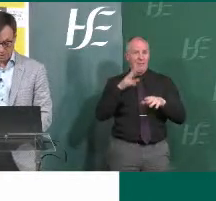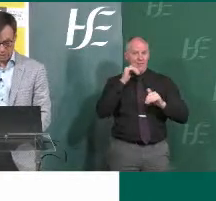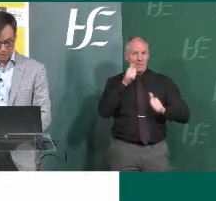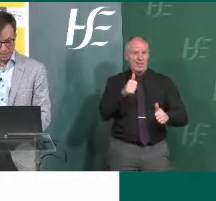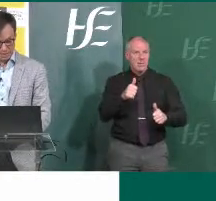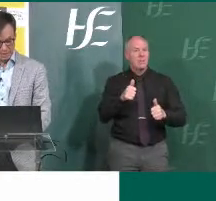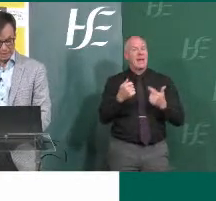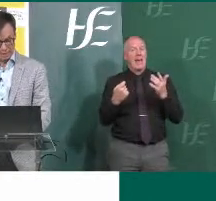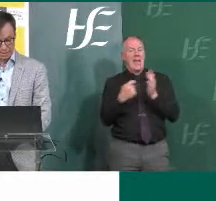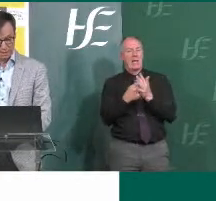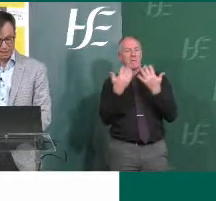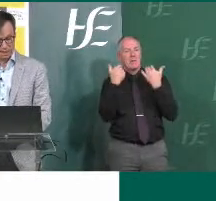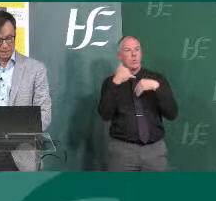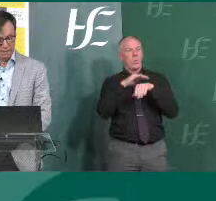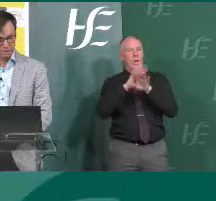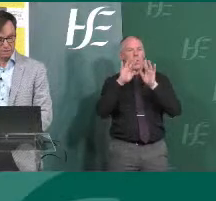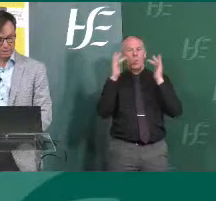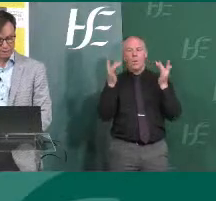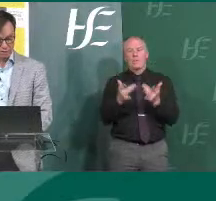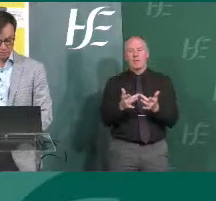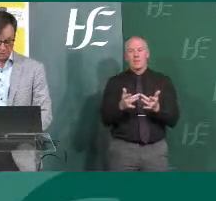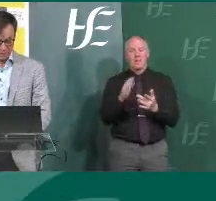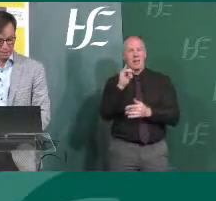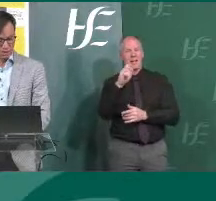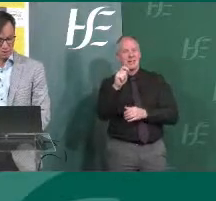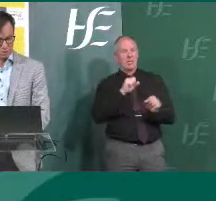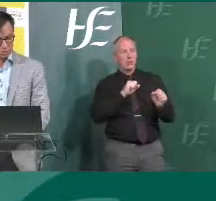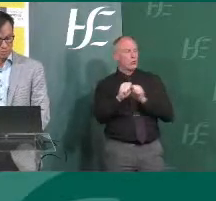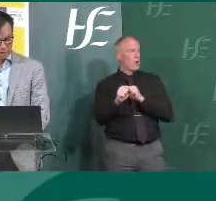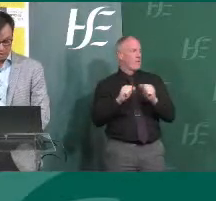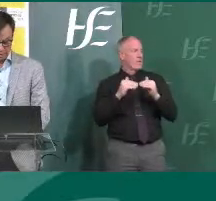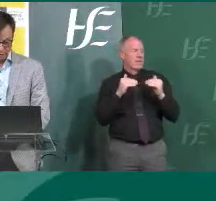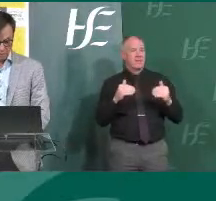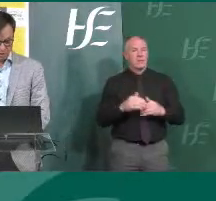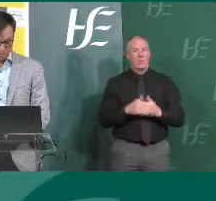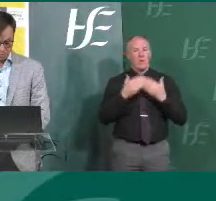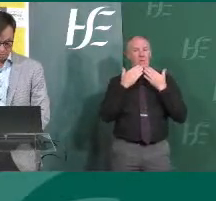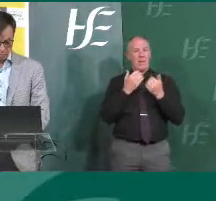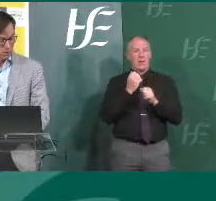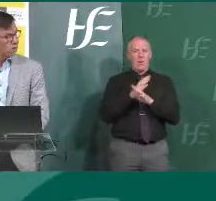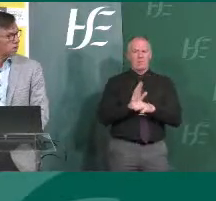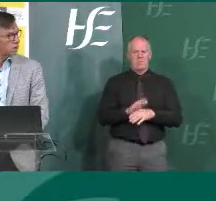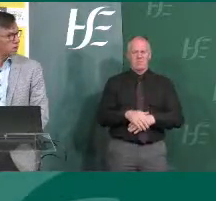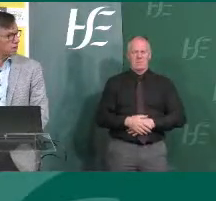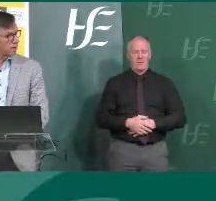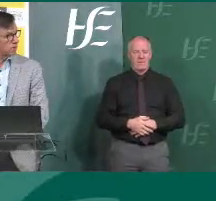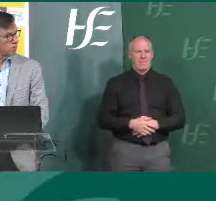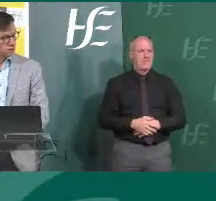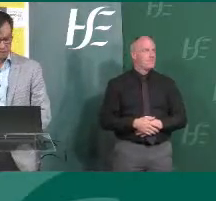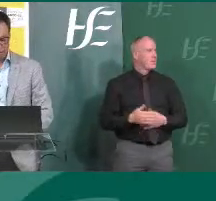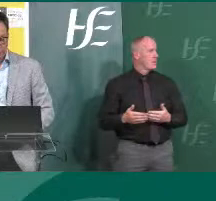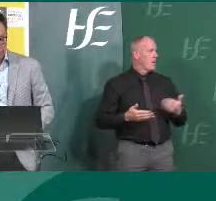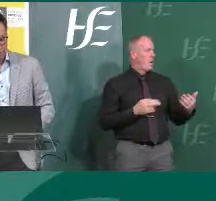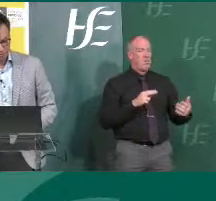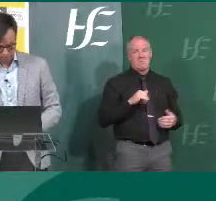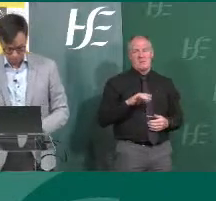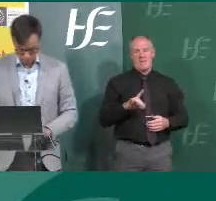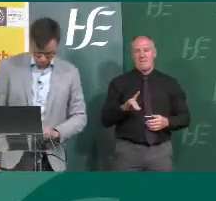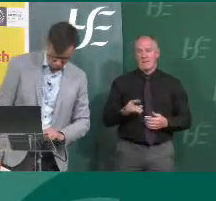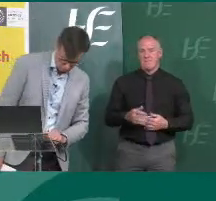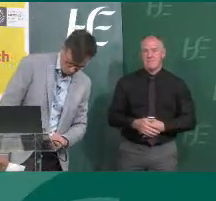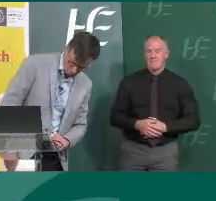our website and indeed in our IT service desk. So thank you very much. I'll hand over to Niamh. Thank